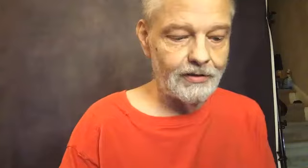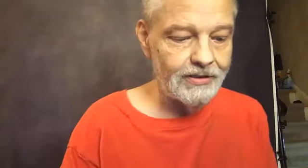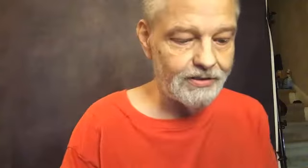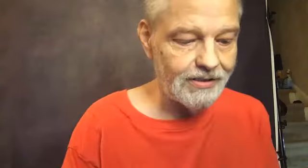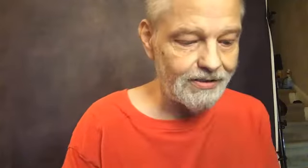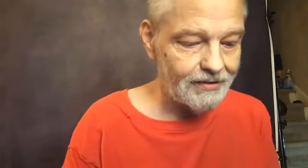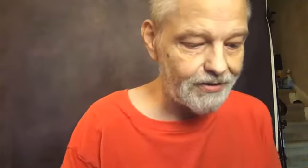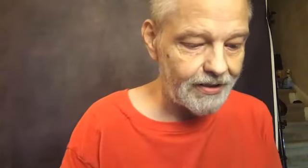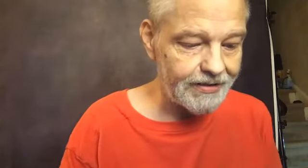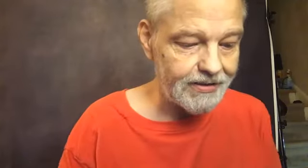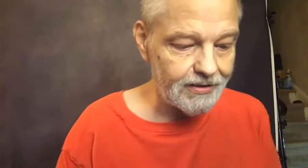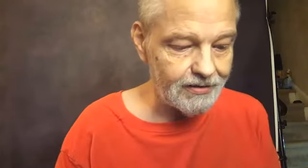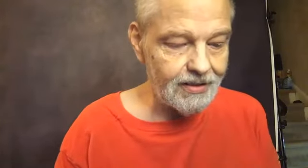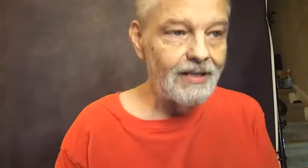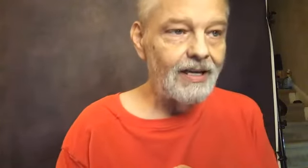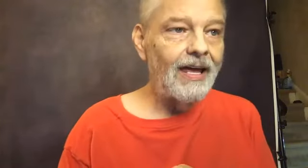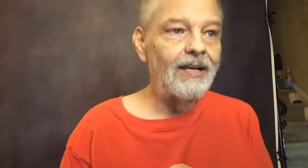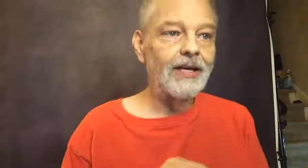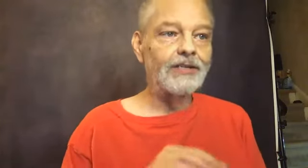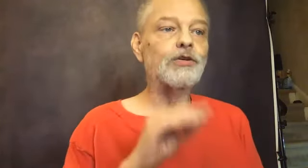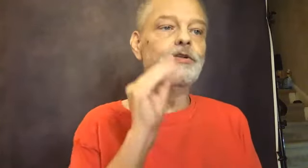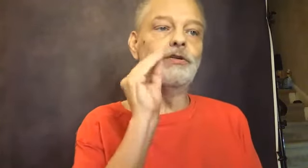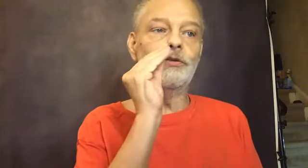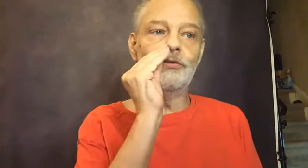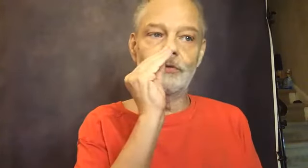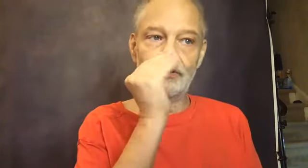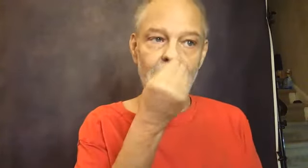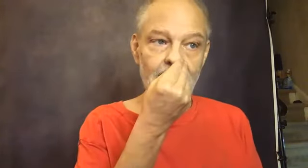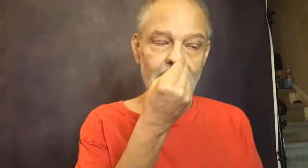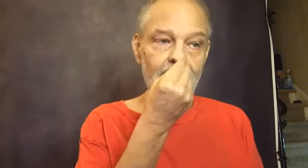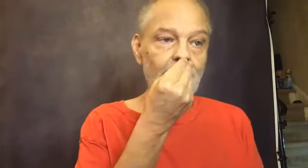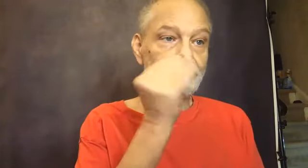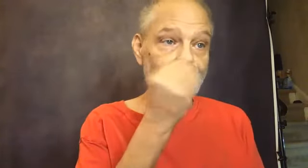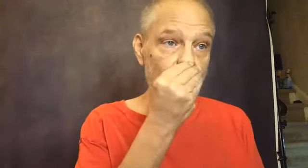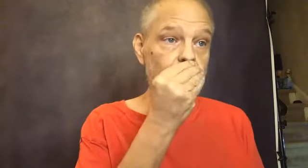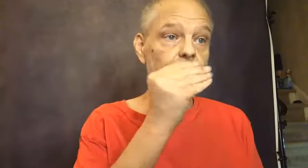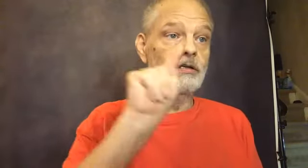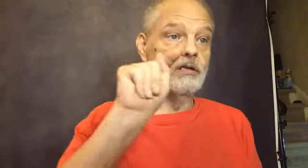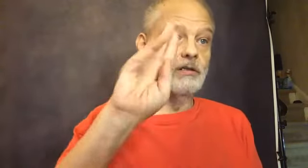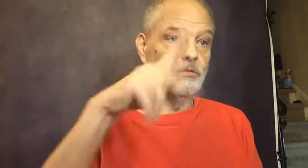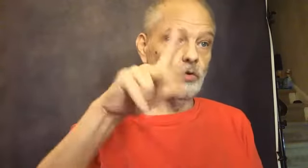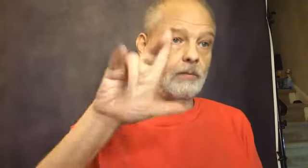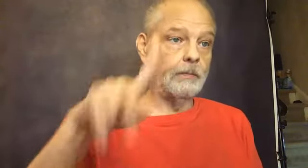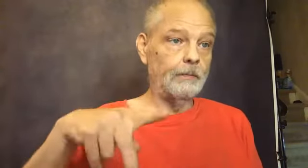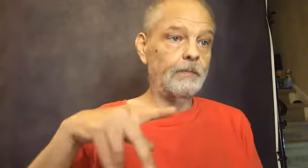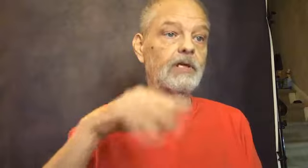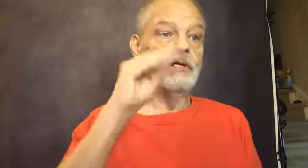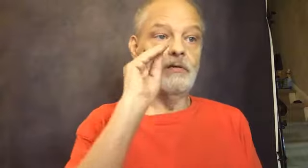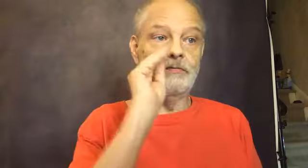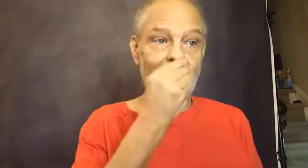is initialized. Anything else you would do, flower, tulip,